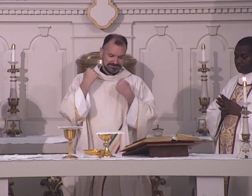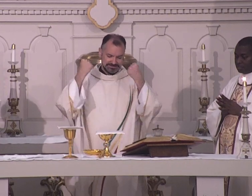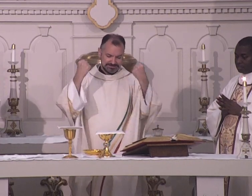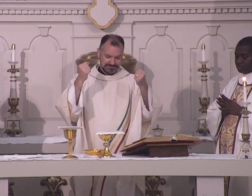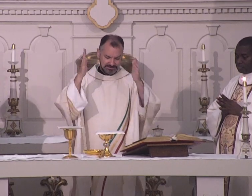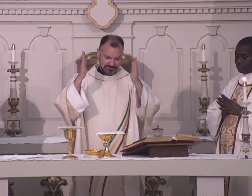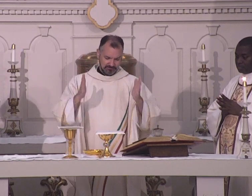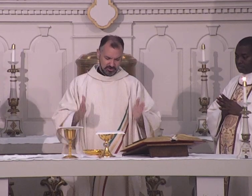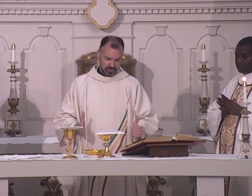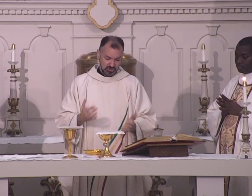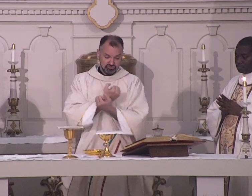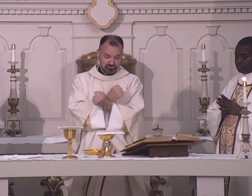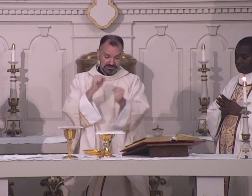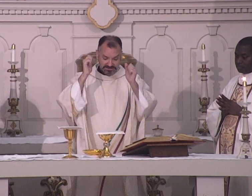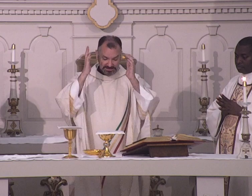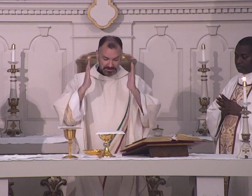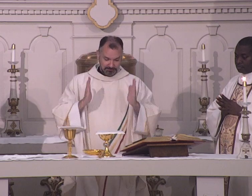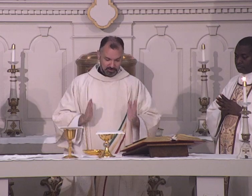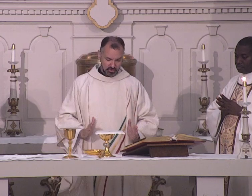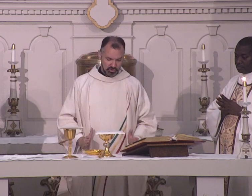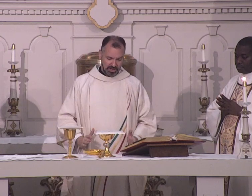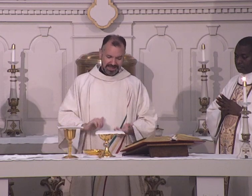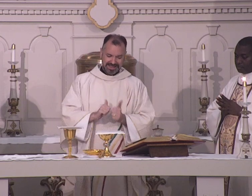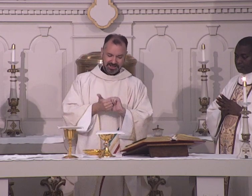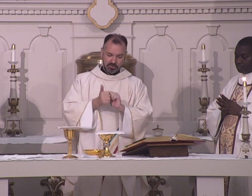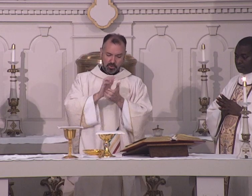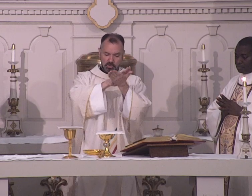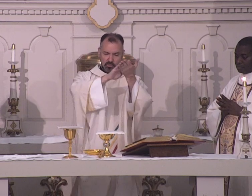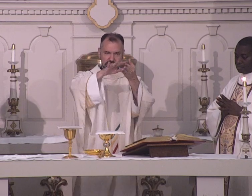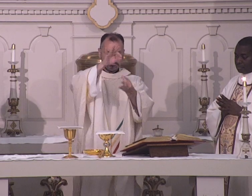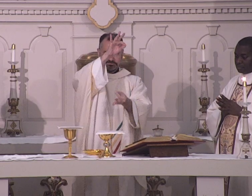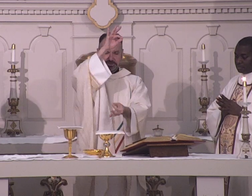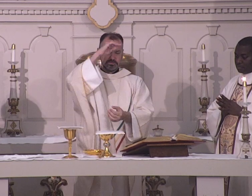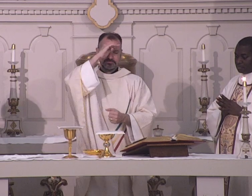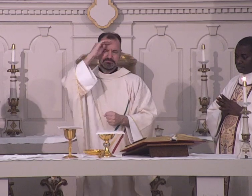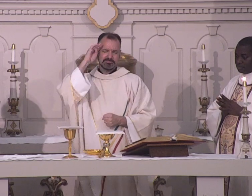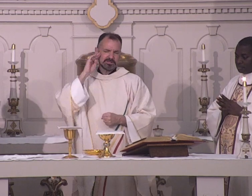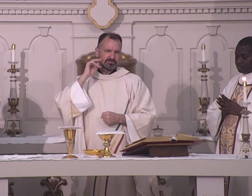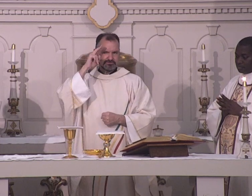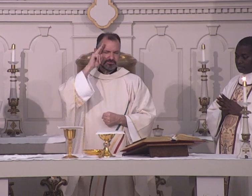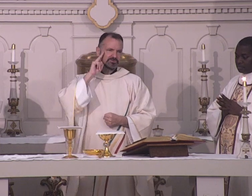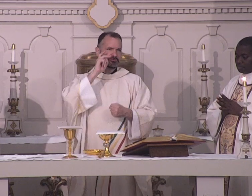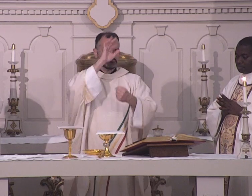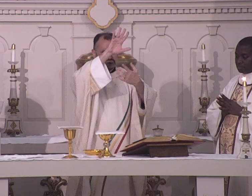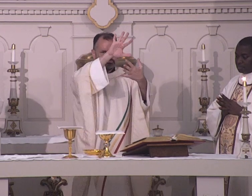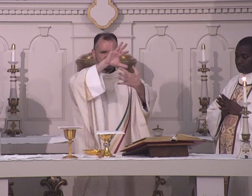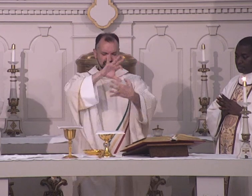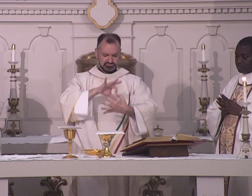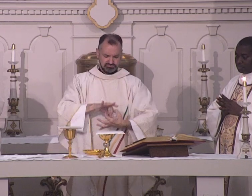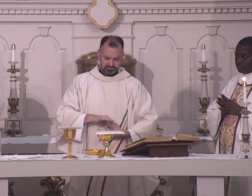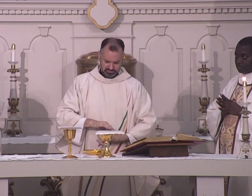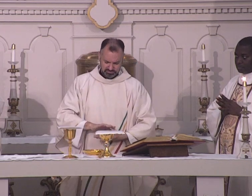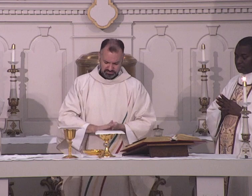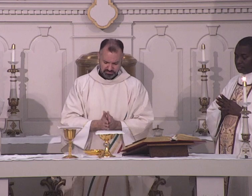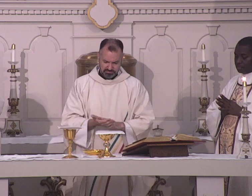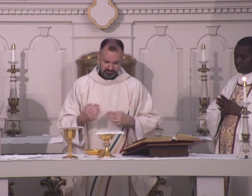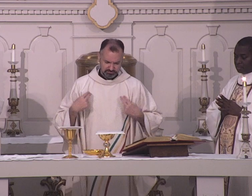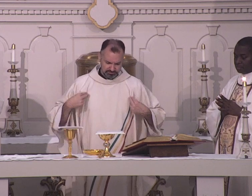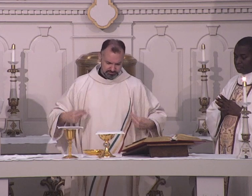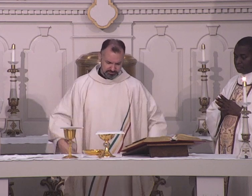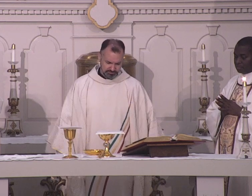Through your beloved Son, Jesus Christ, your Word, through whom you made all things, whom you sent as our Savior and